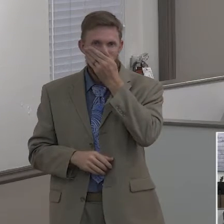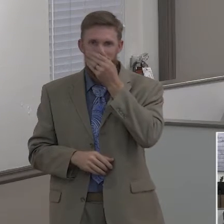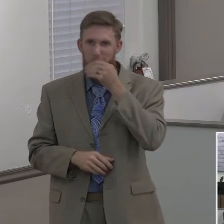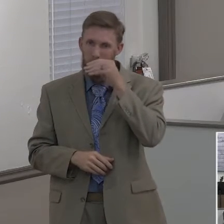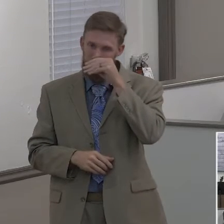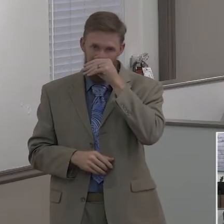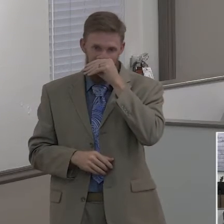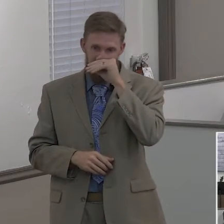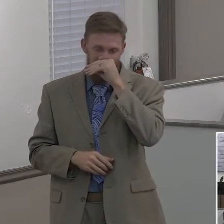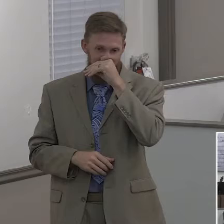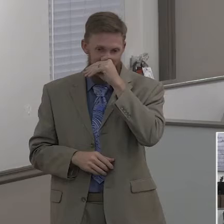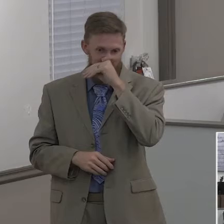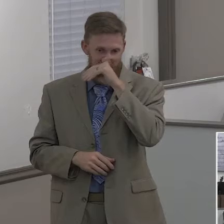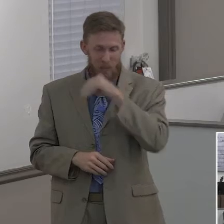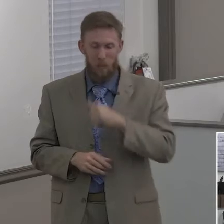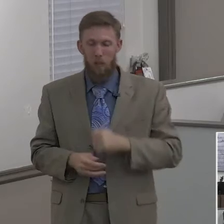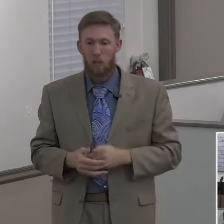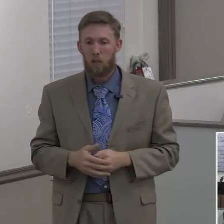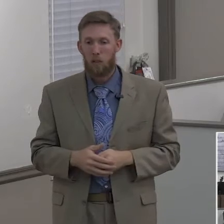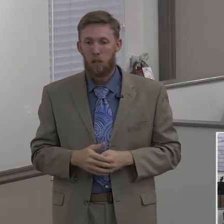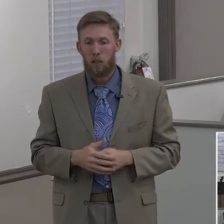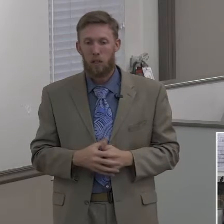Now,